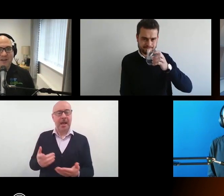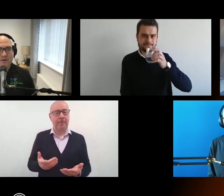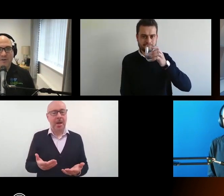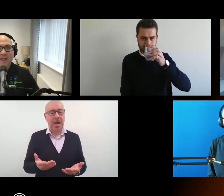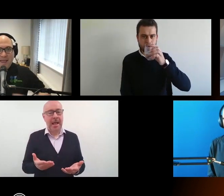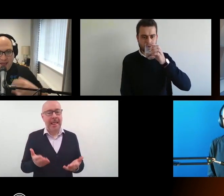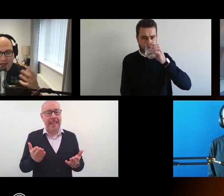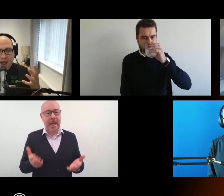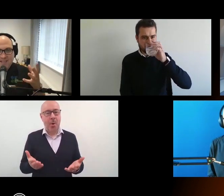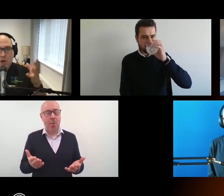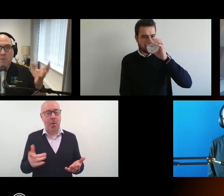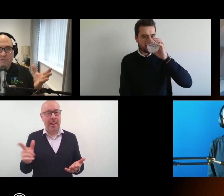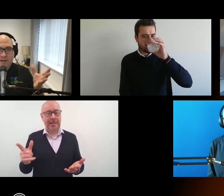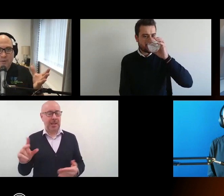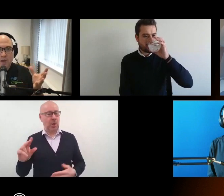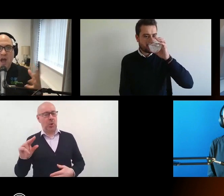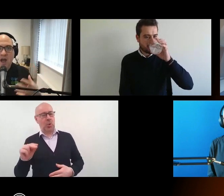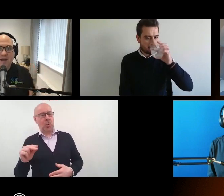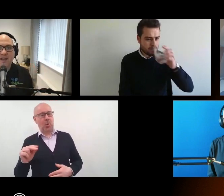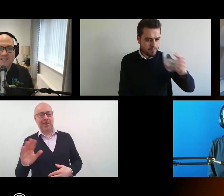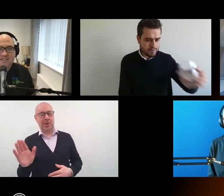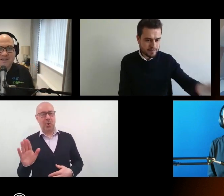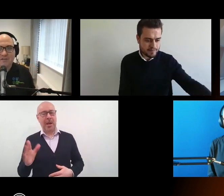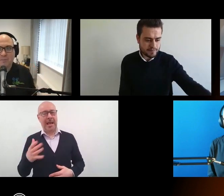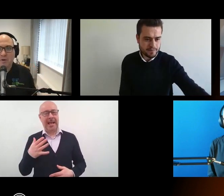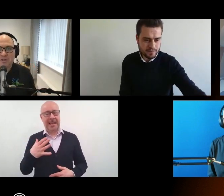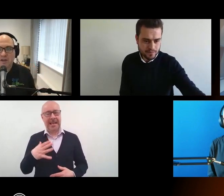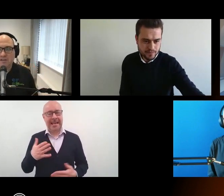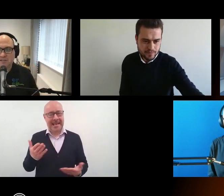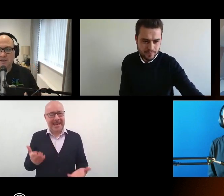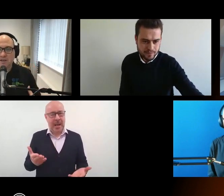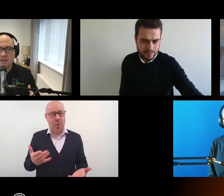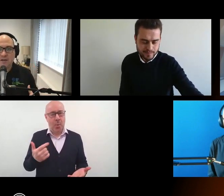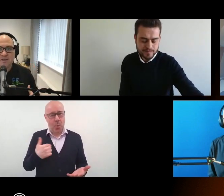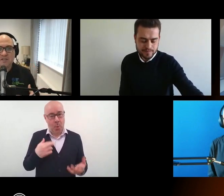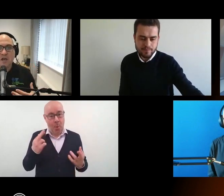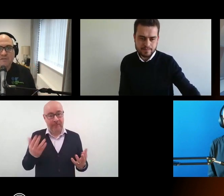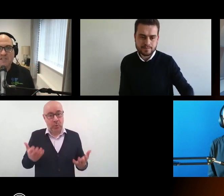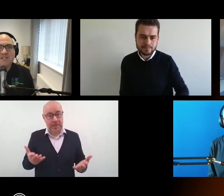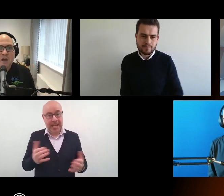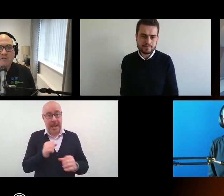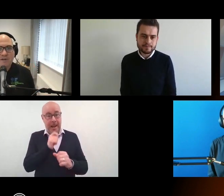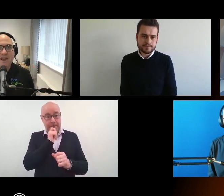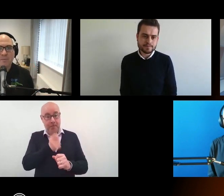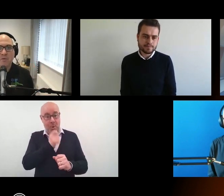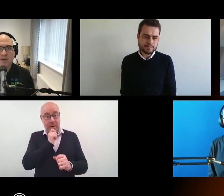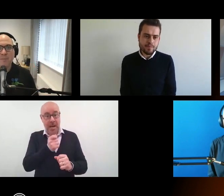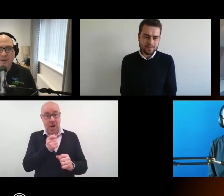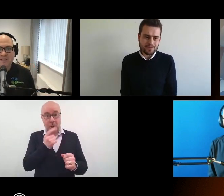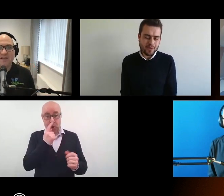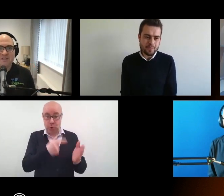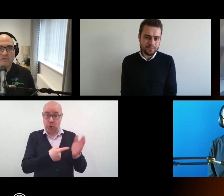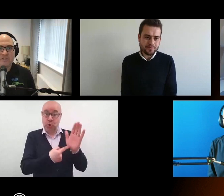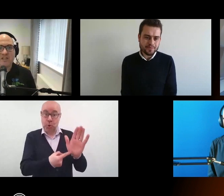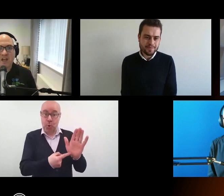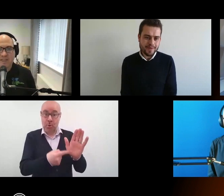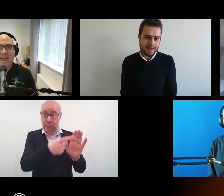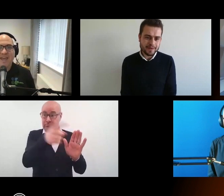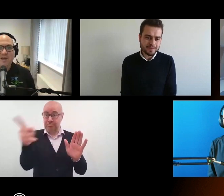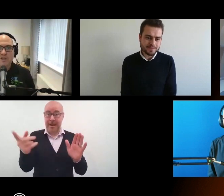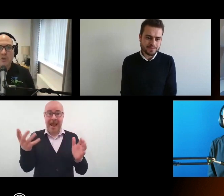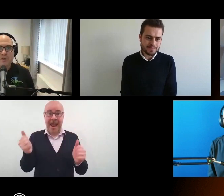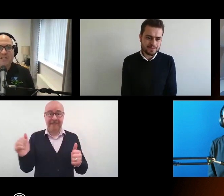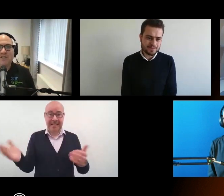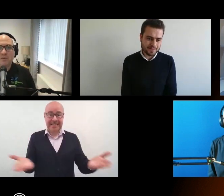into the unknown. As hopefully we are highlighting today on the podcast, services are available. Companies like Sorenson are